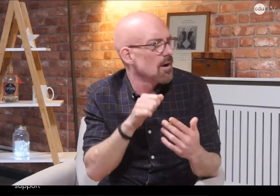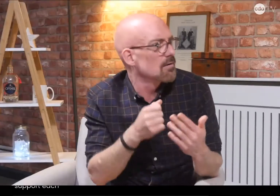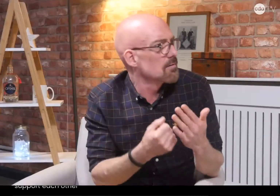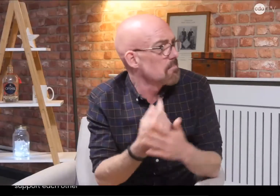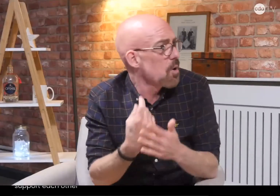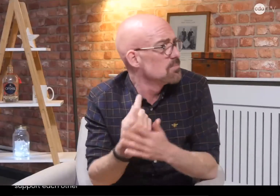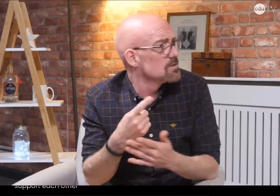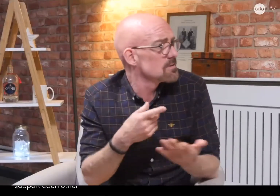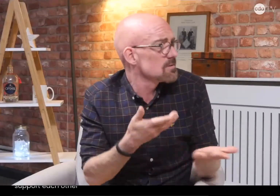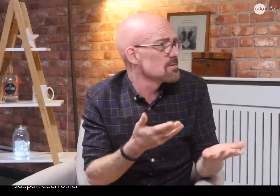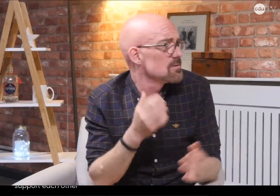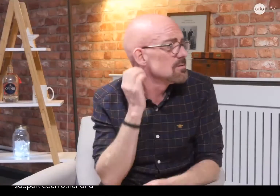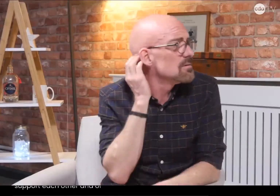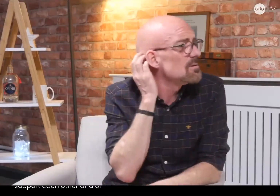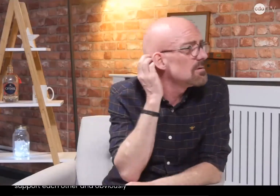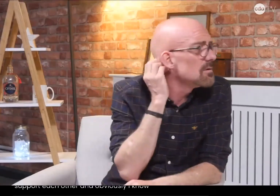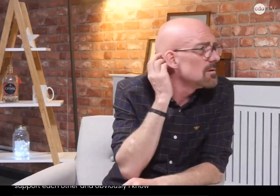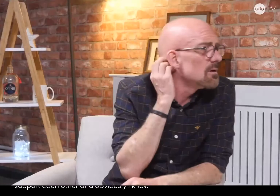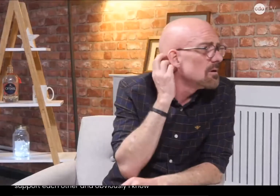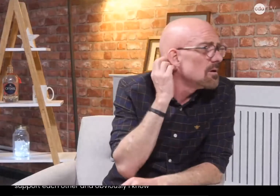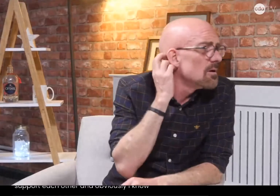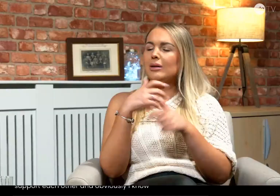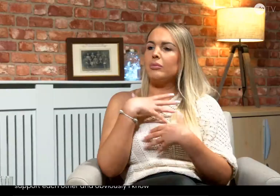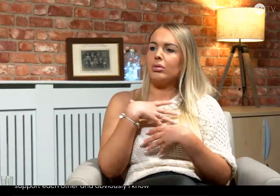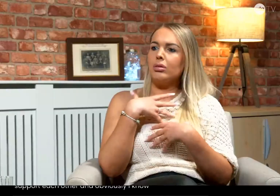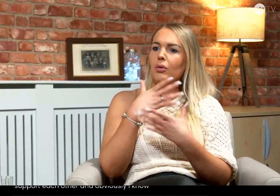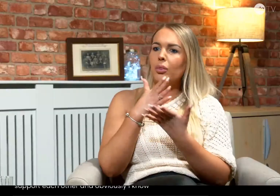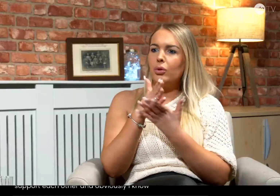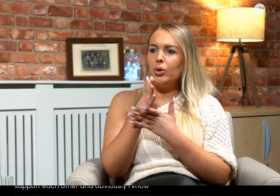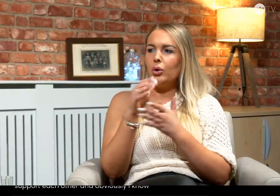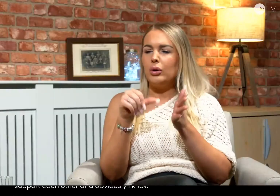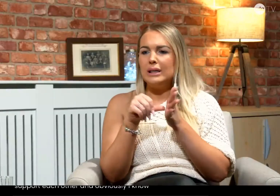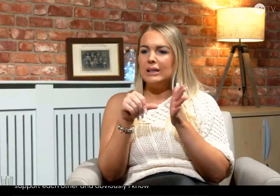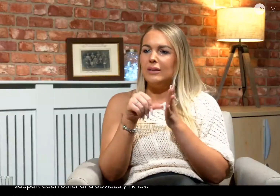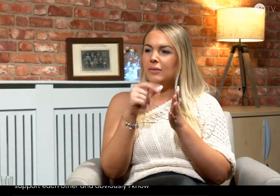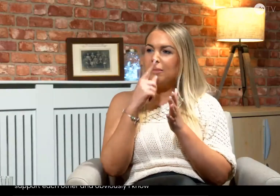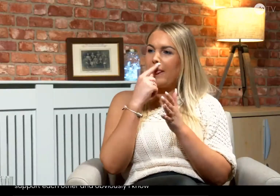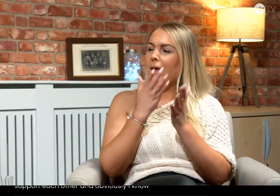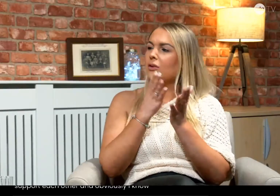I know you mentioned about having the sort of responsibility to provide that support to various different people. So,